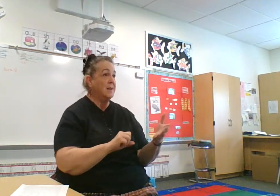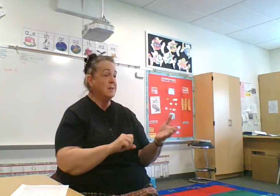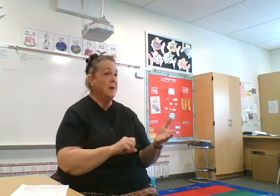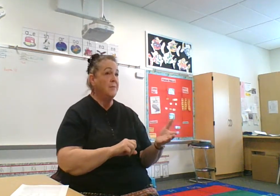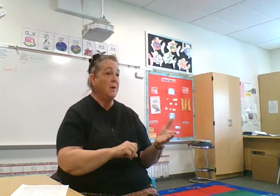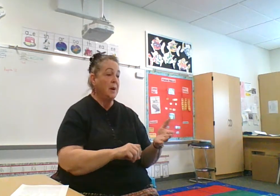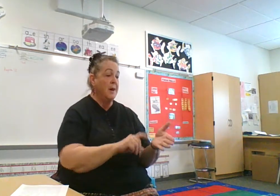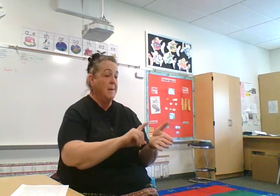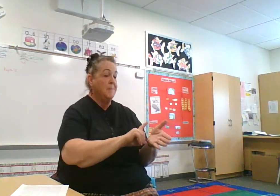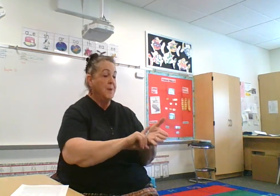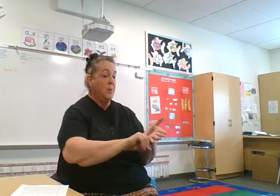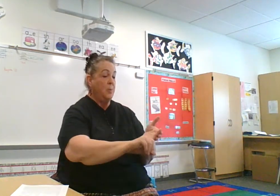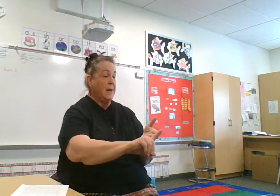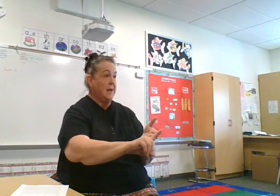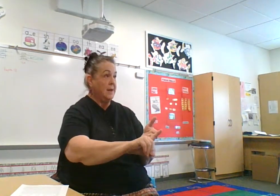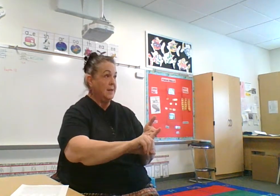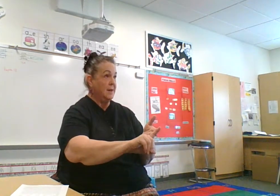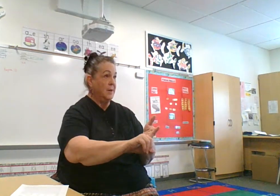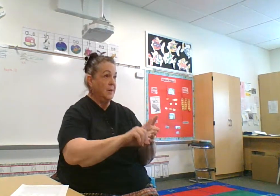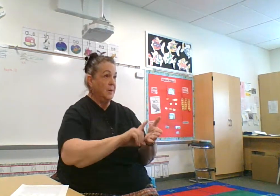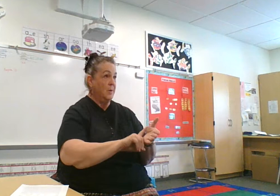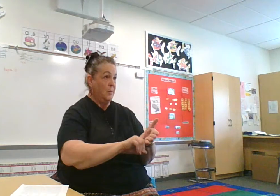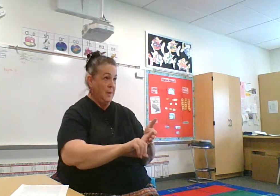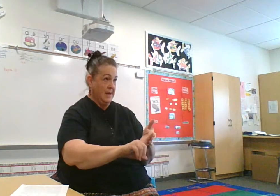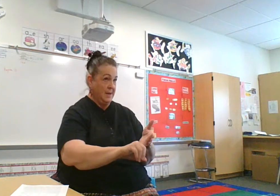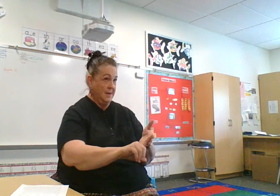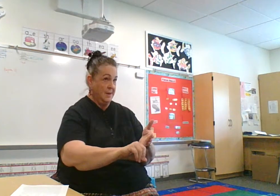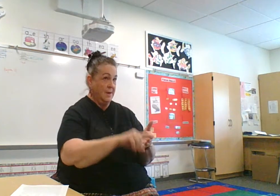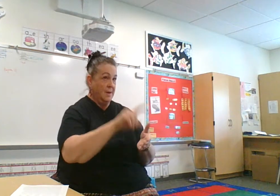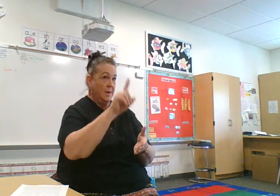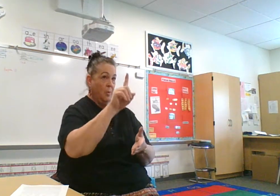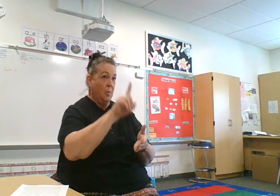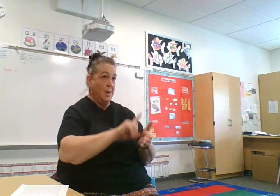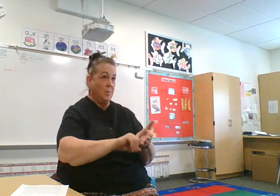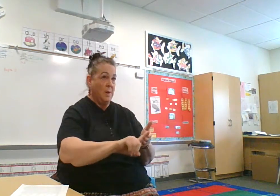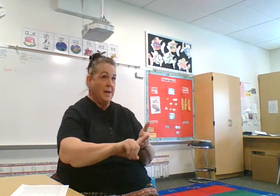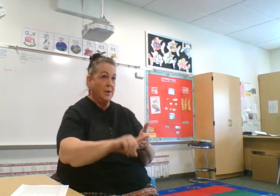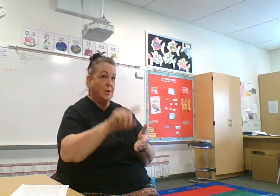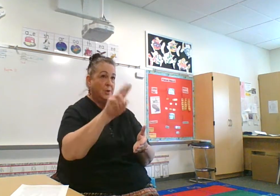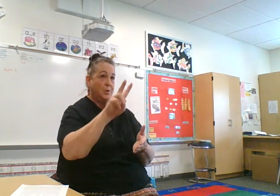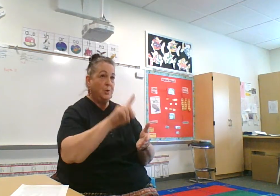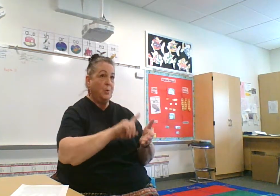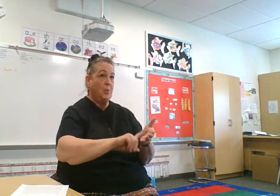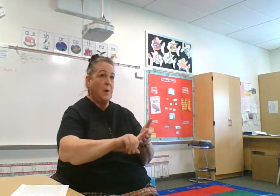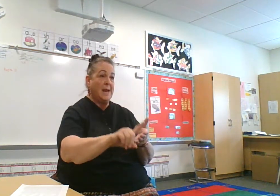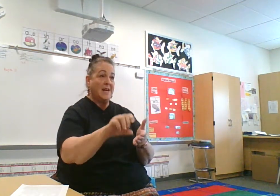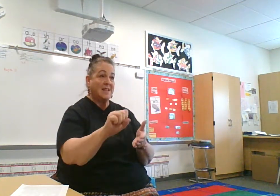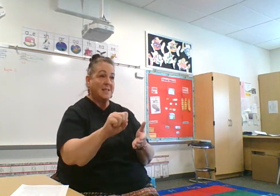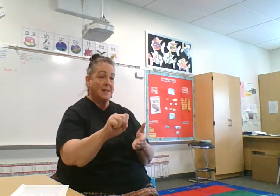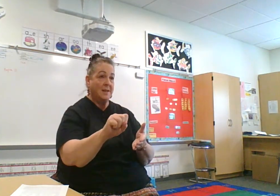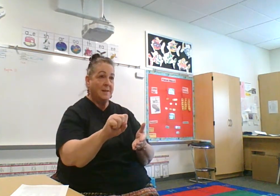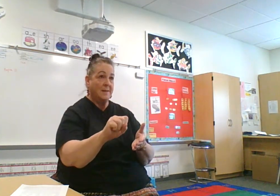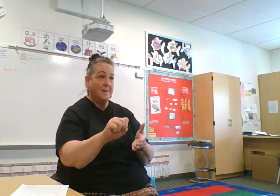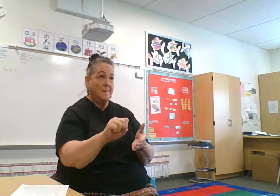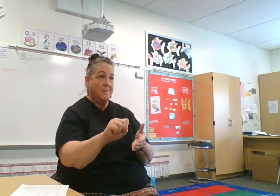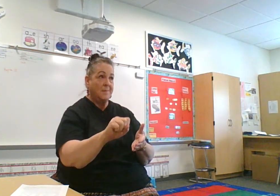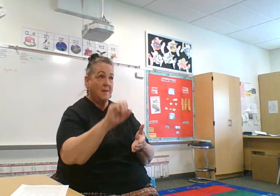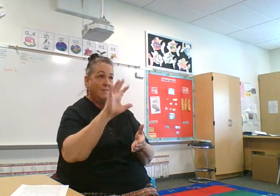stuff. Okay. Week. Week. 1 week. 2 weeks.